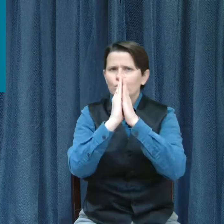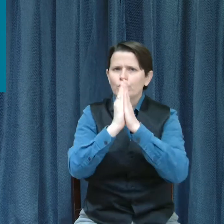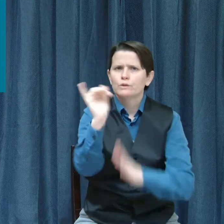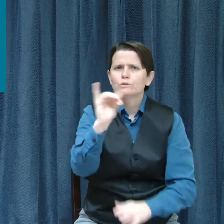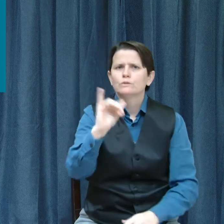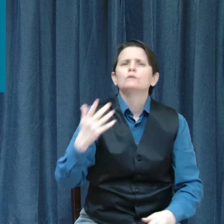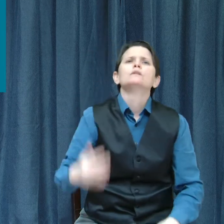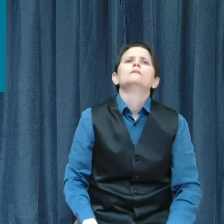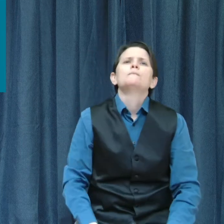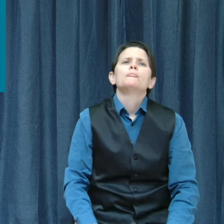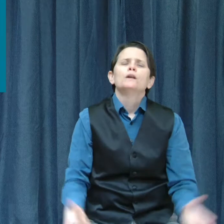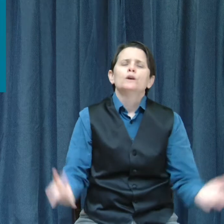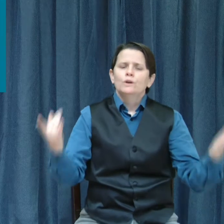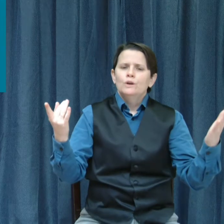together,